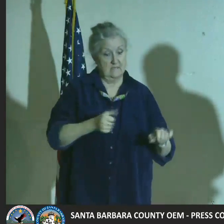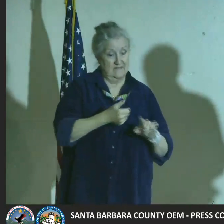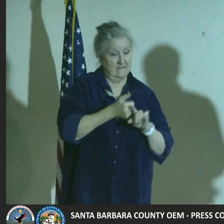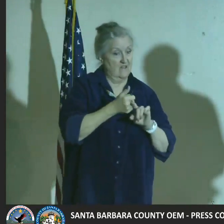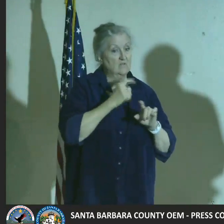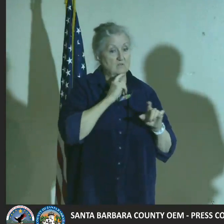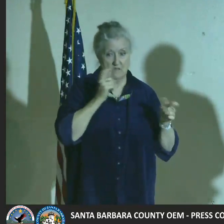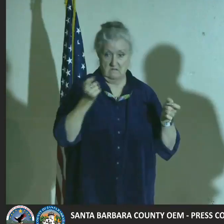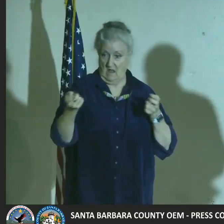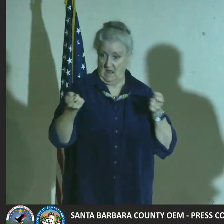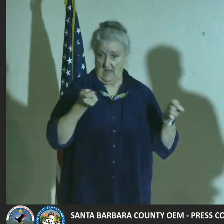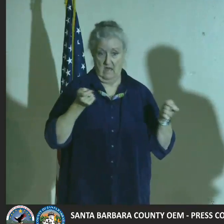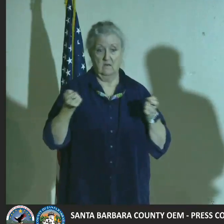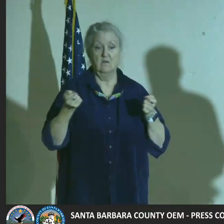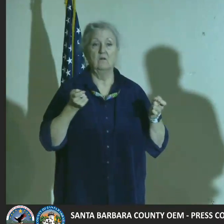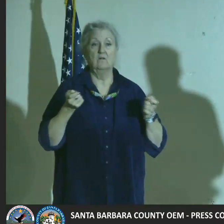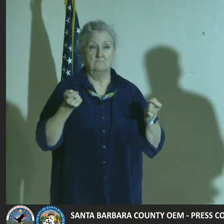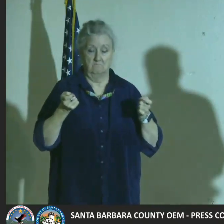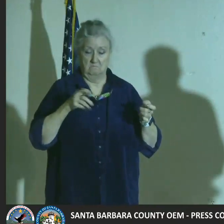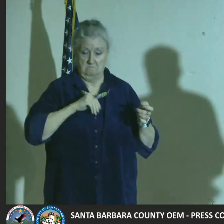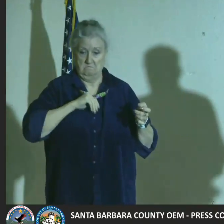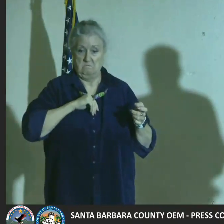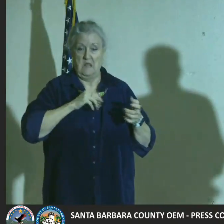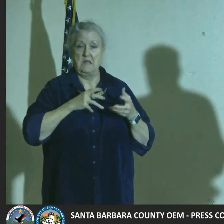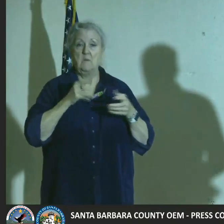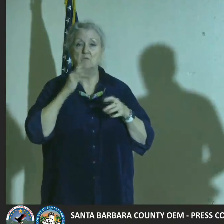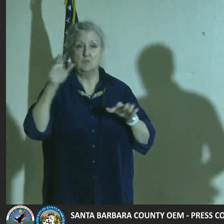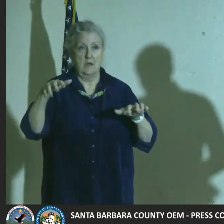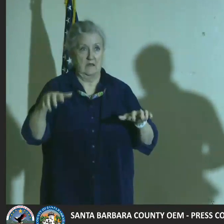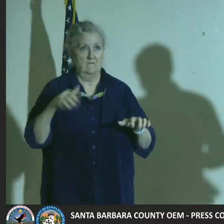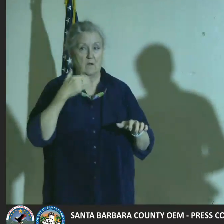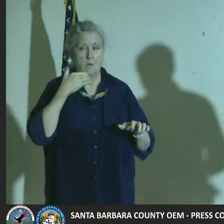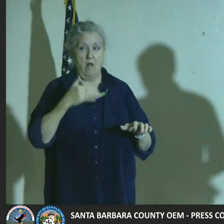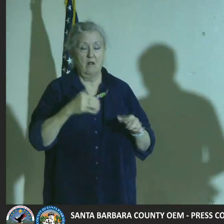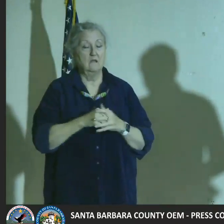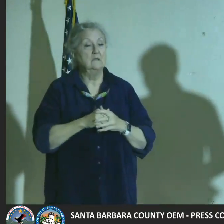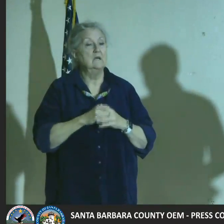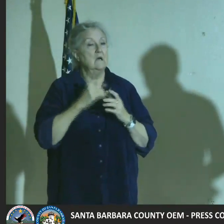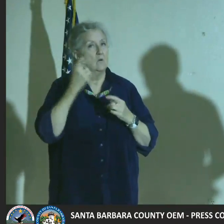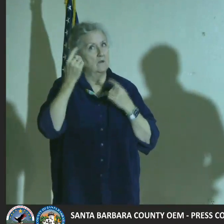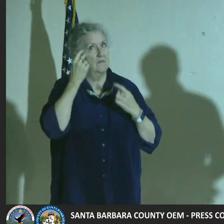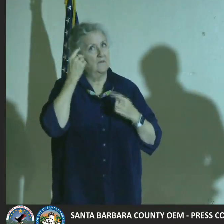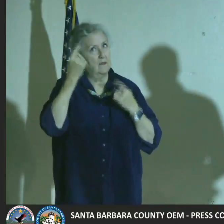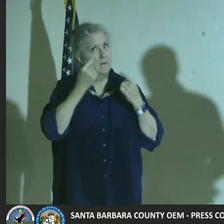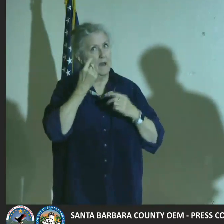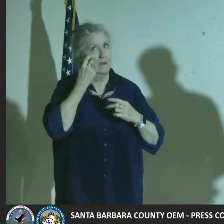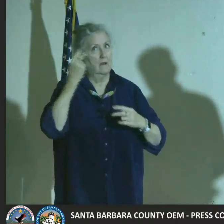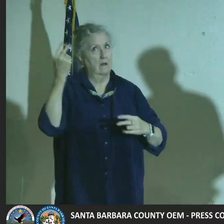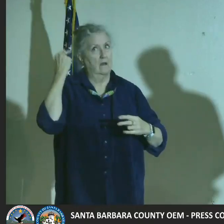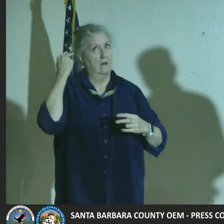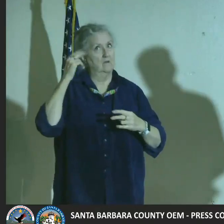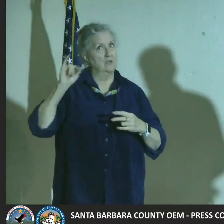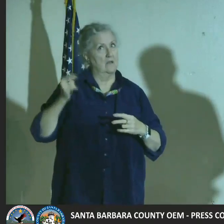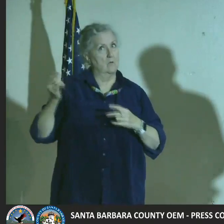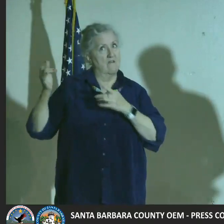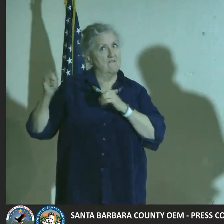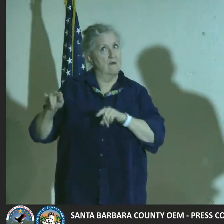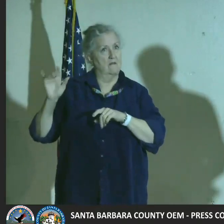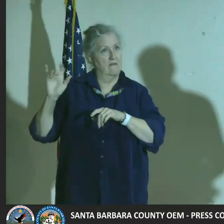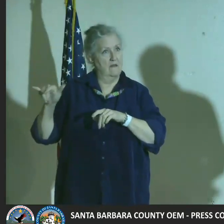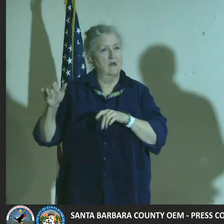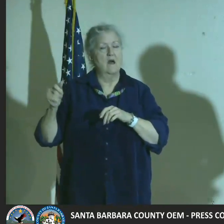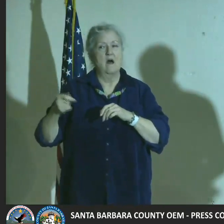really handled that rain intensity very well. And when you think back to the January event, there's only been just a